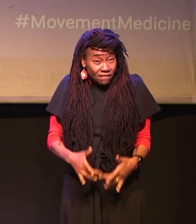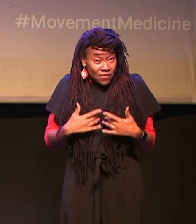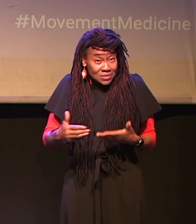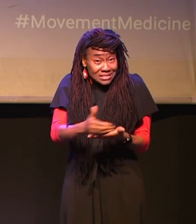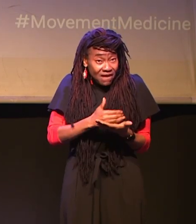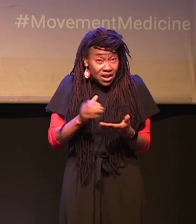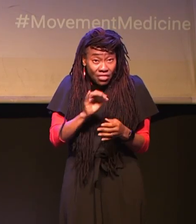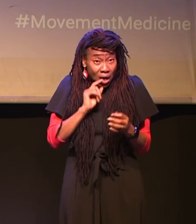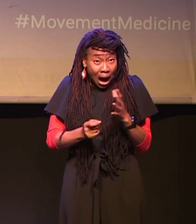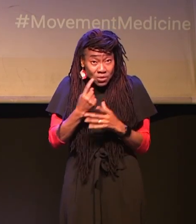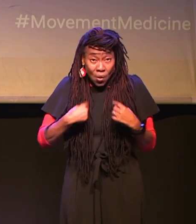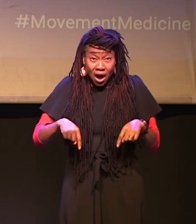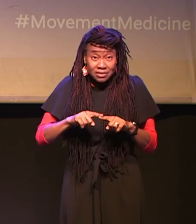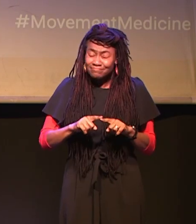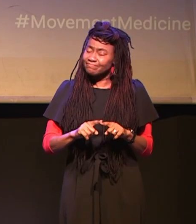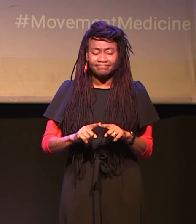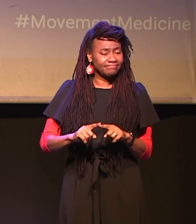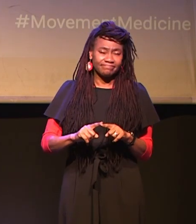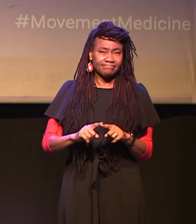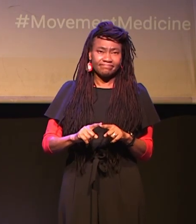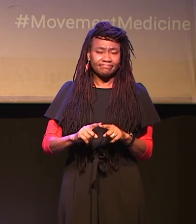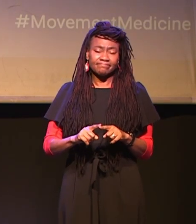will happen to us. I don't think that that's real.